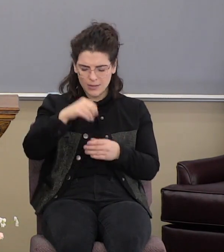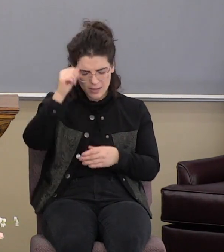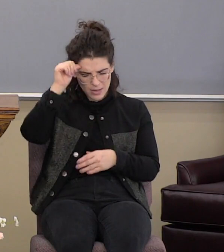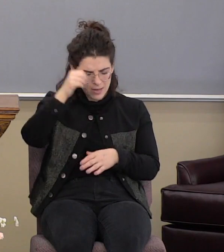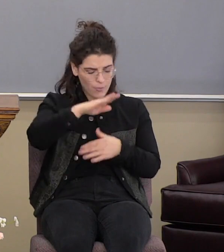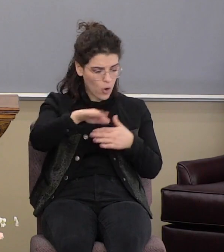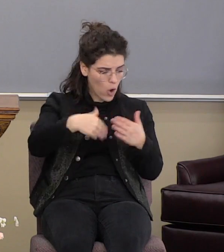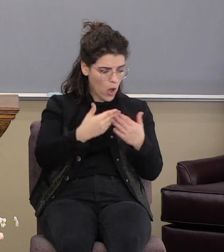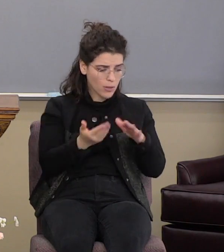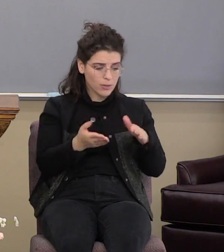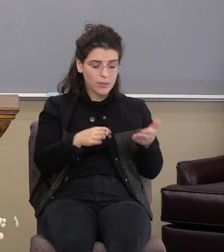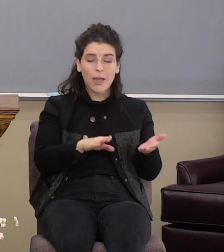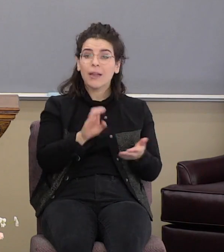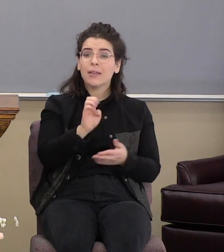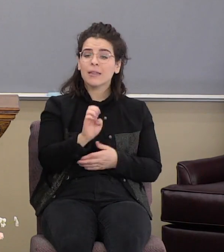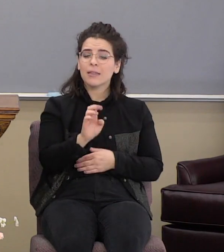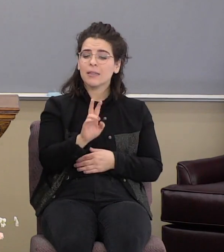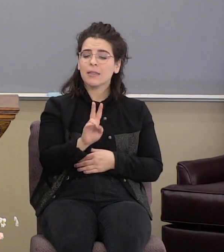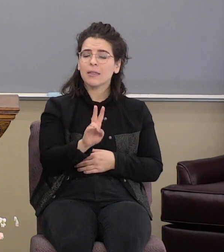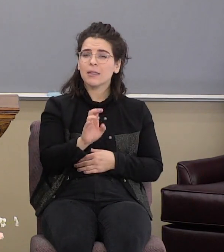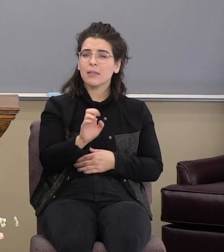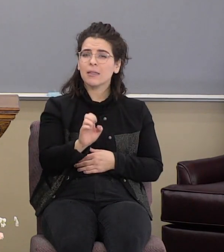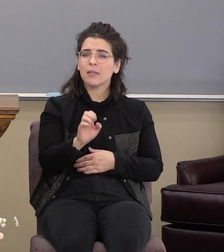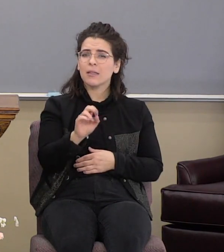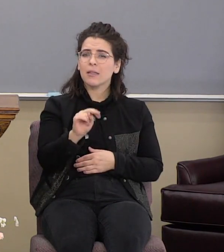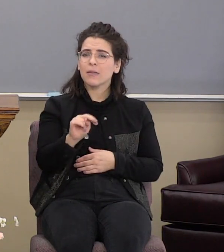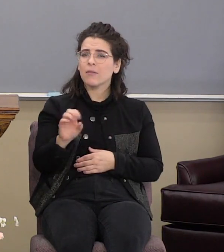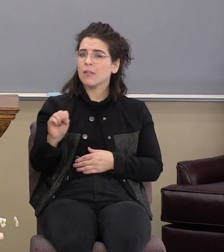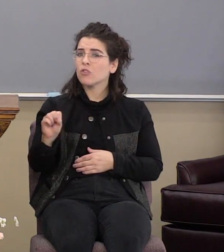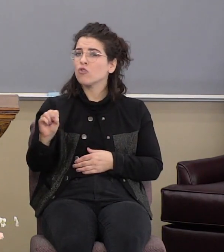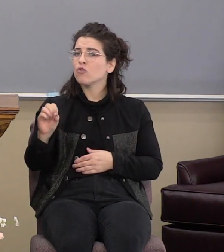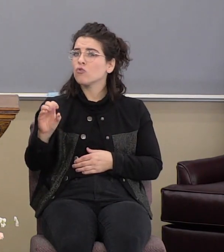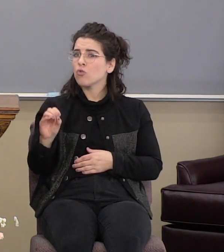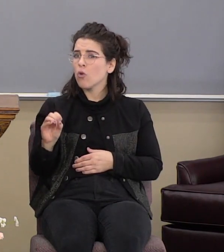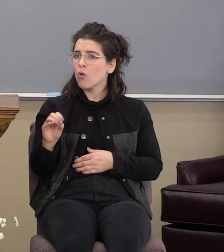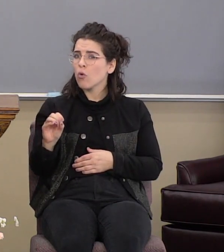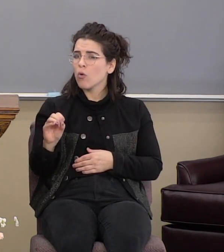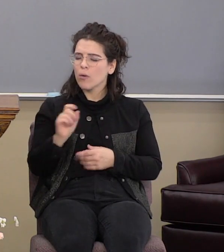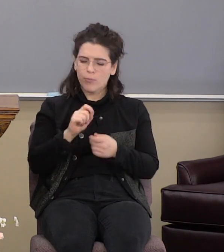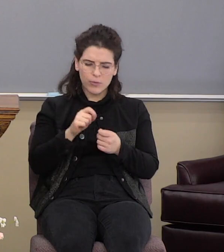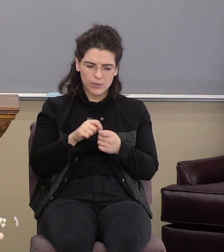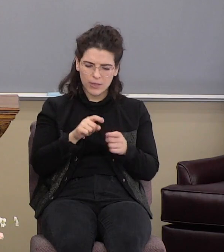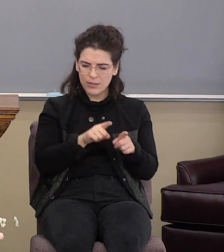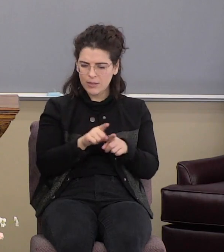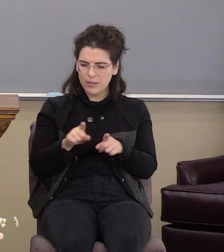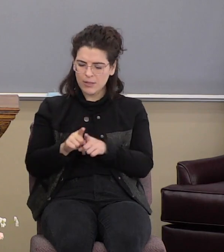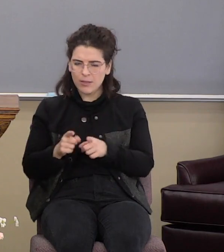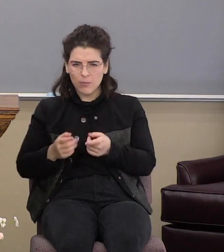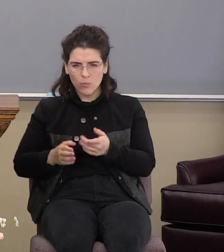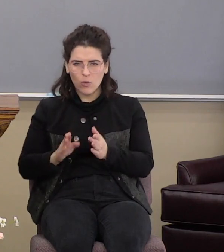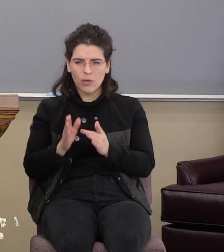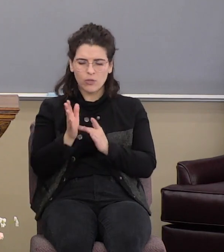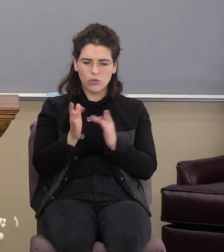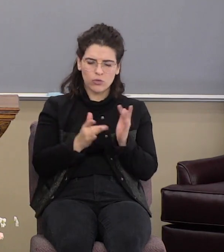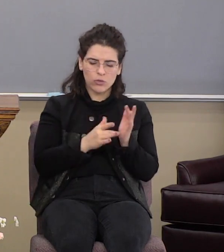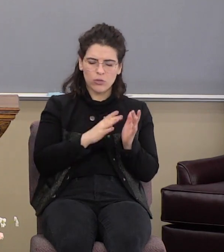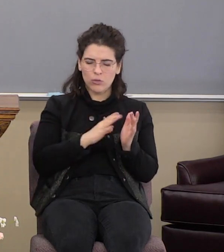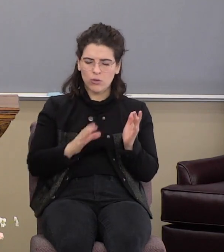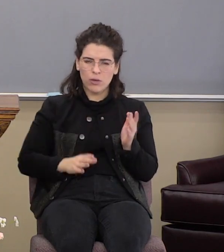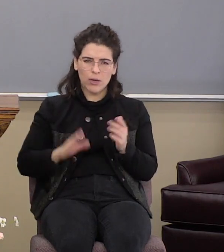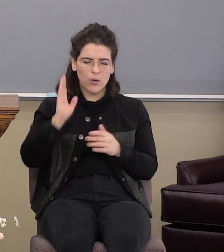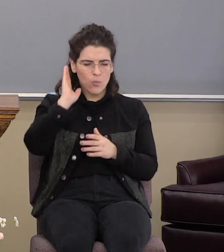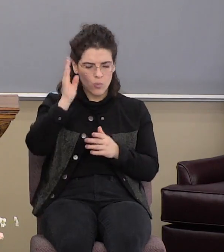even so, see that? In precisely the same manner, Jesus is going to